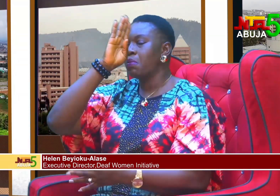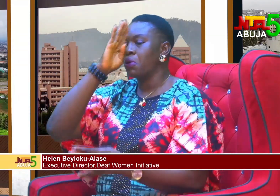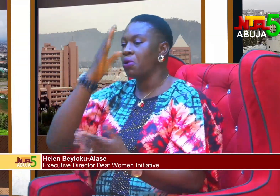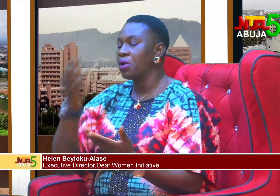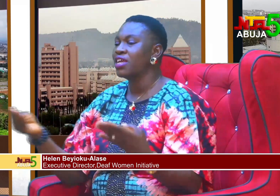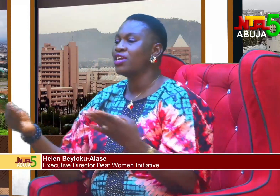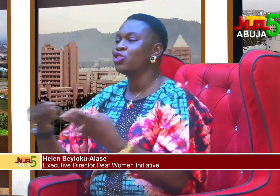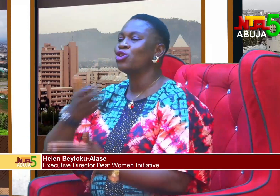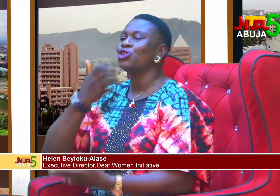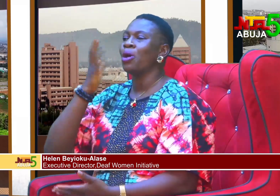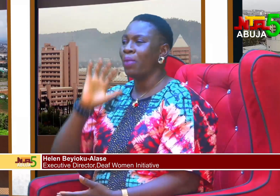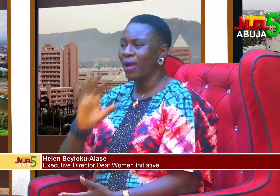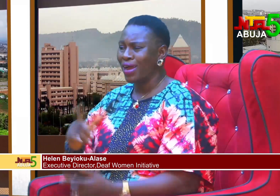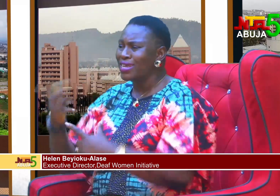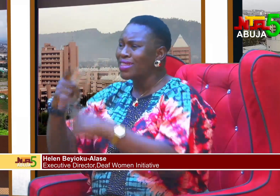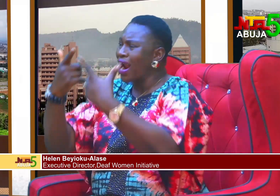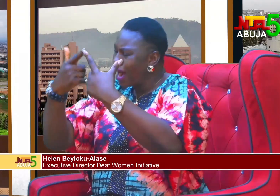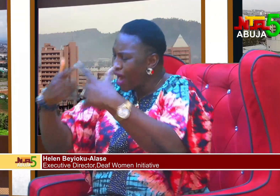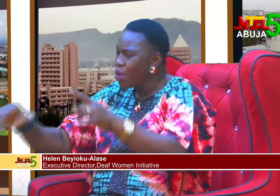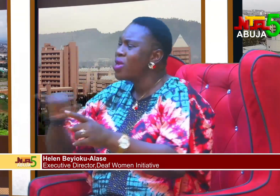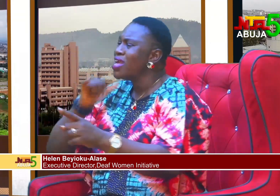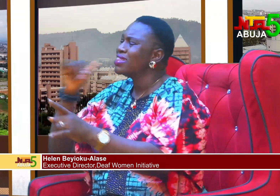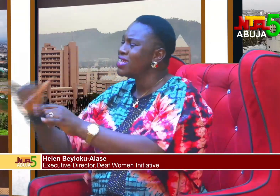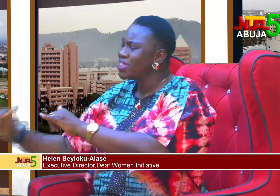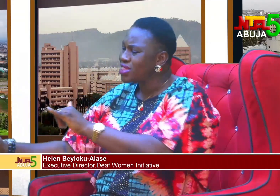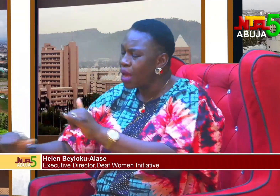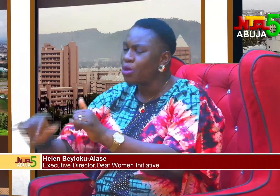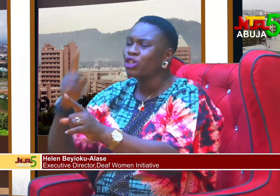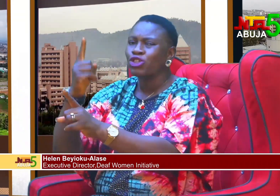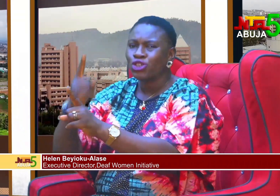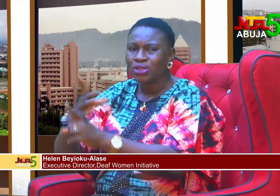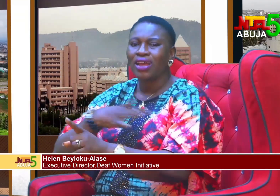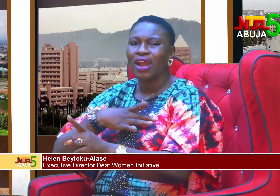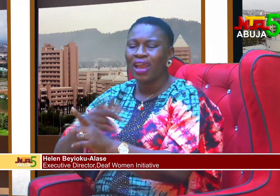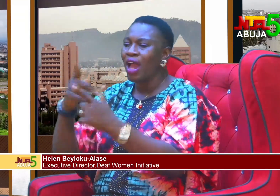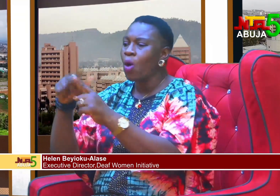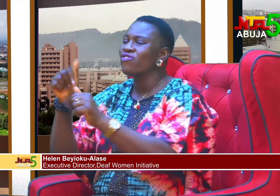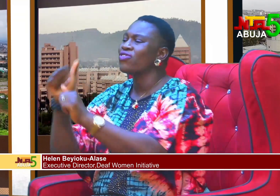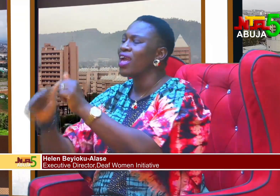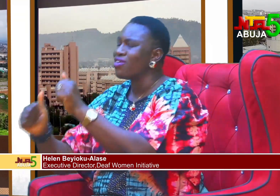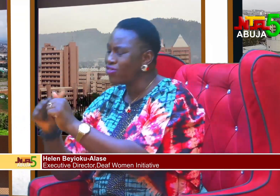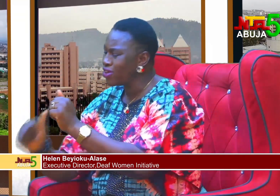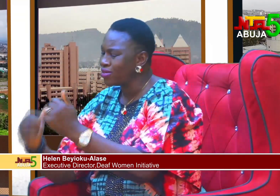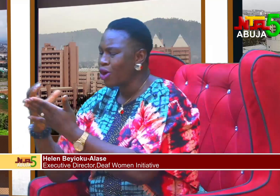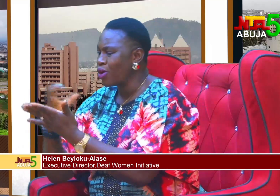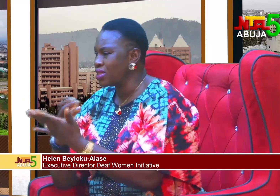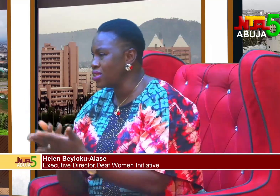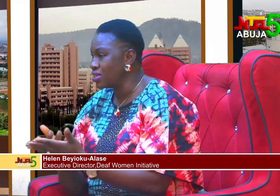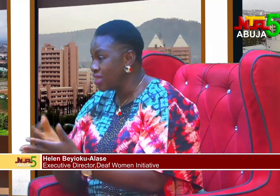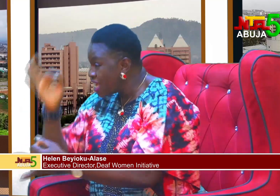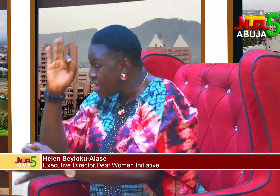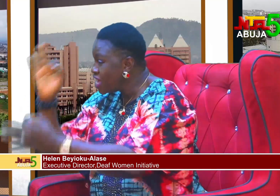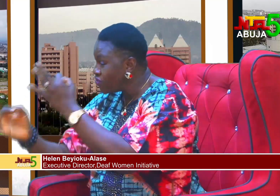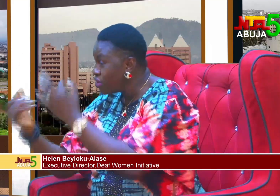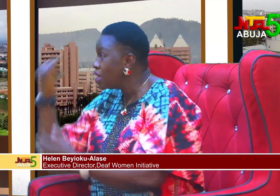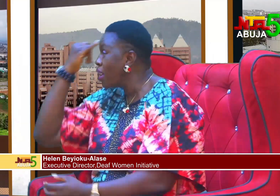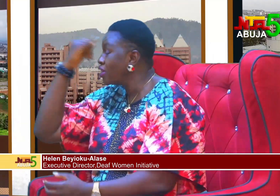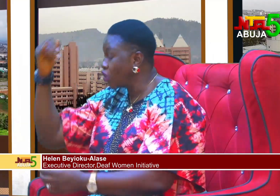French language, Igbo language, Yoruba language. These are all languages which are in the same category, the same priority with sign